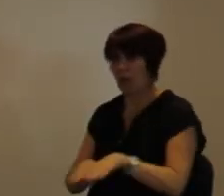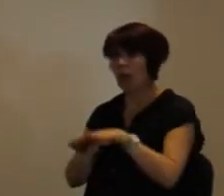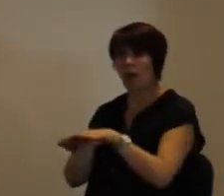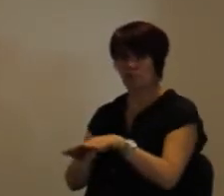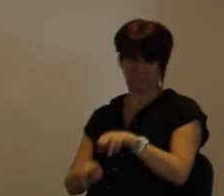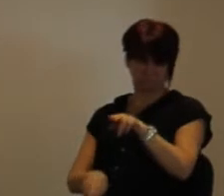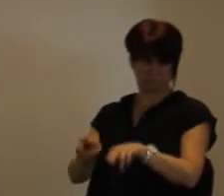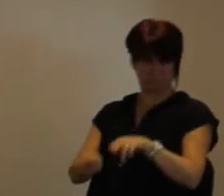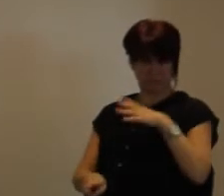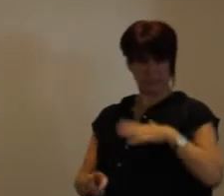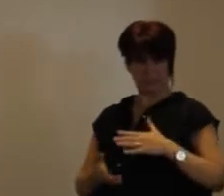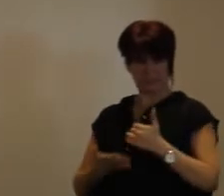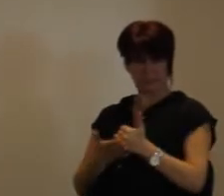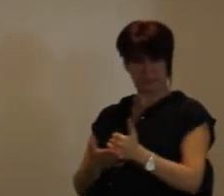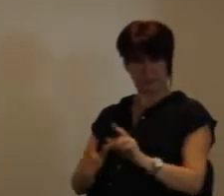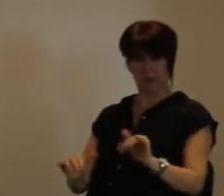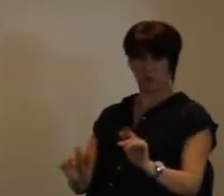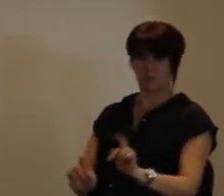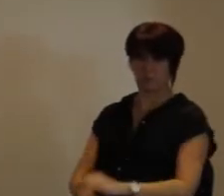Okay, so